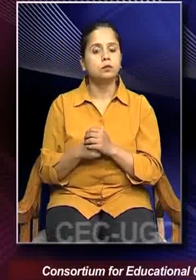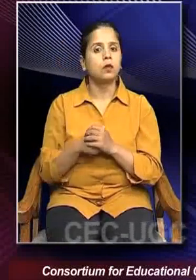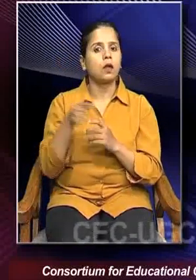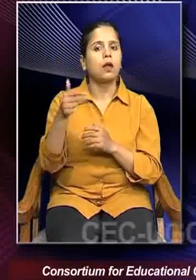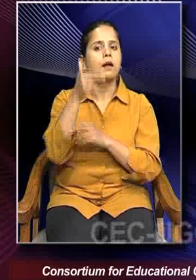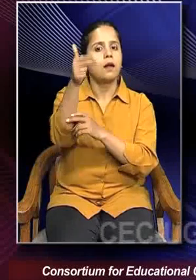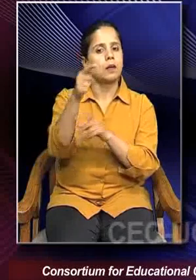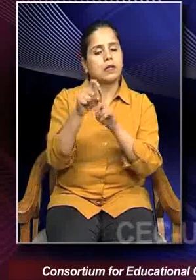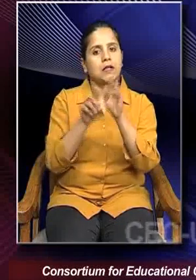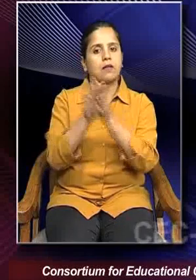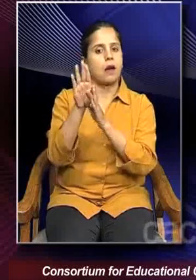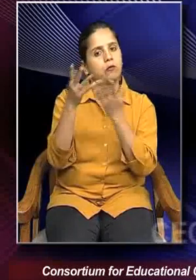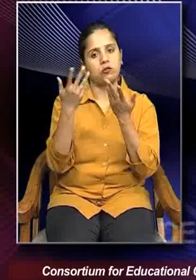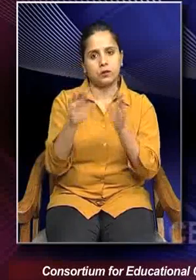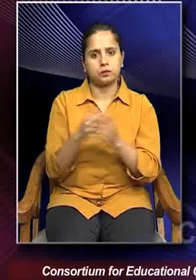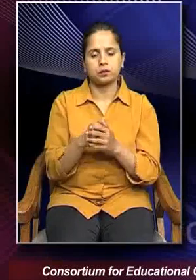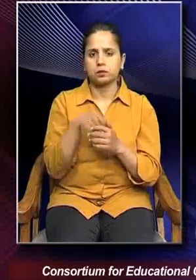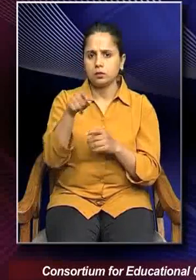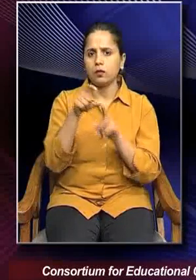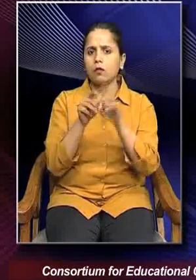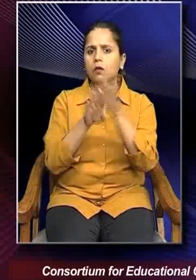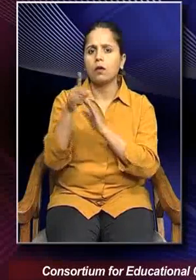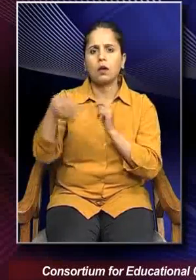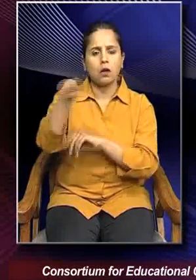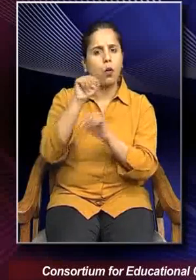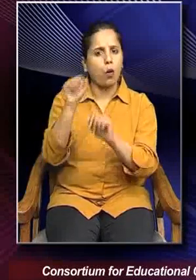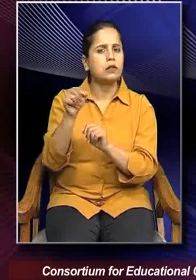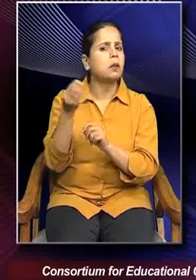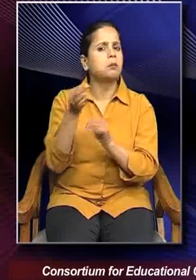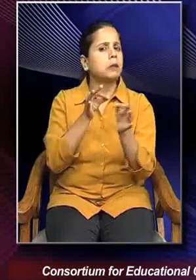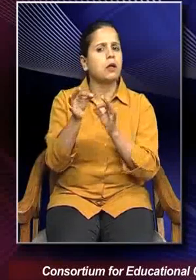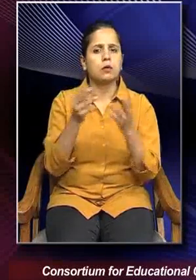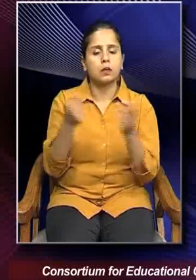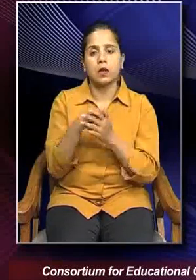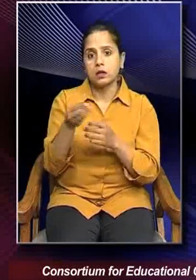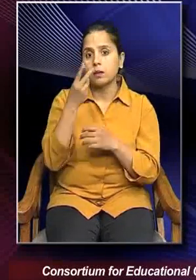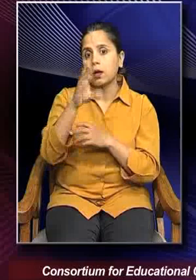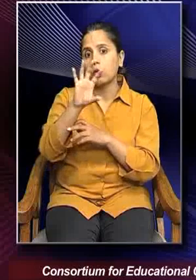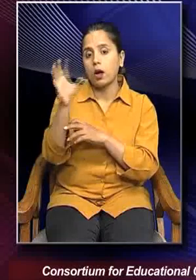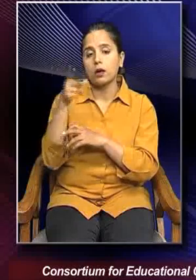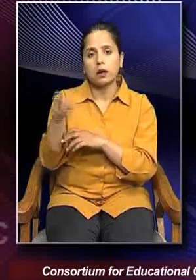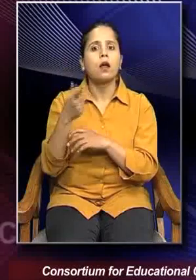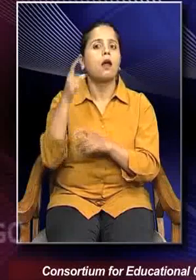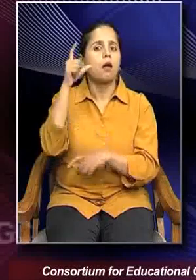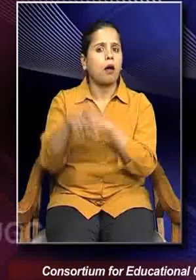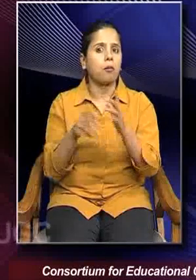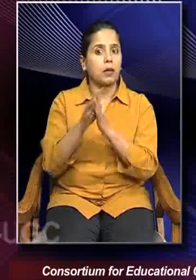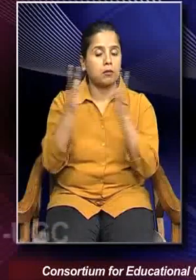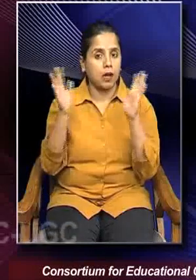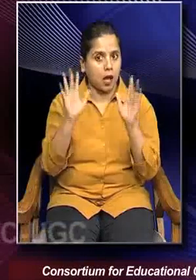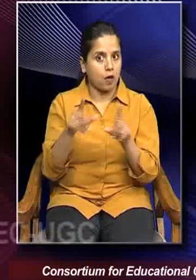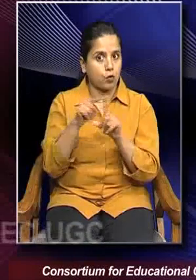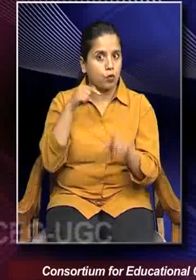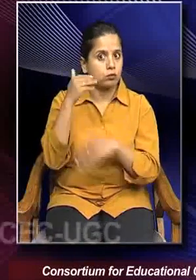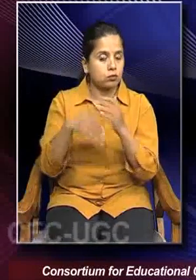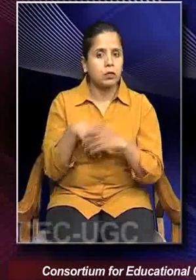classified as developed countries. So what is the characteristics of some of these countries? These are the countries where industrial activities are high. There is